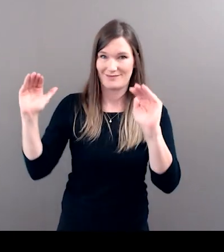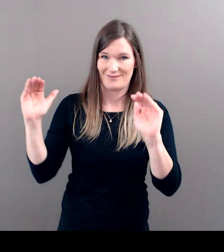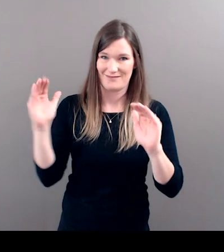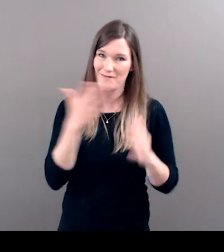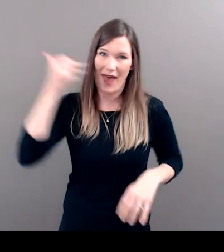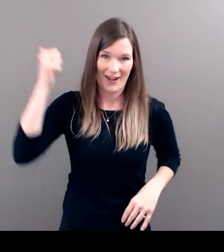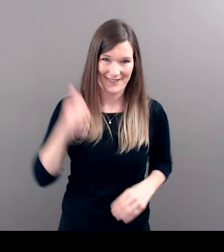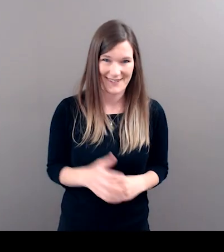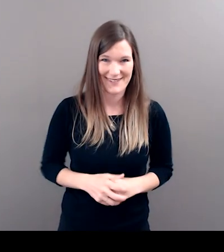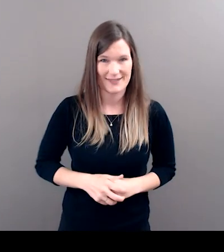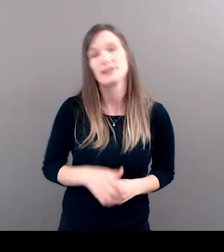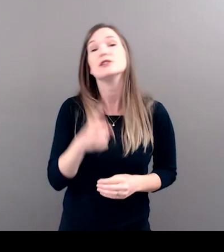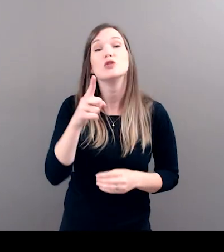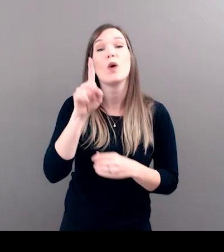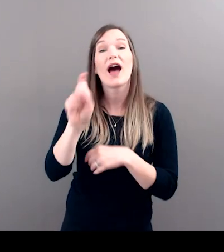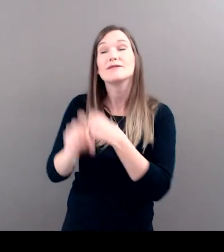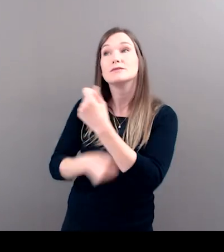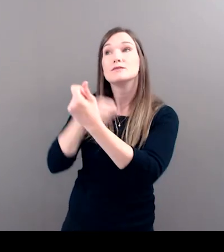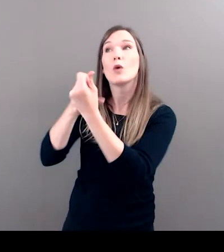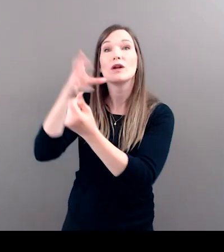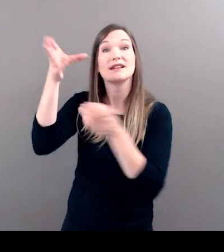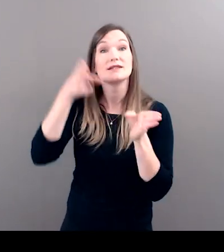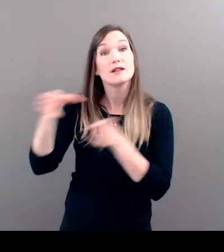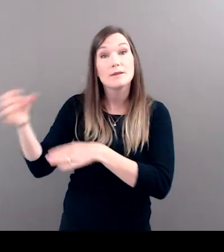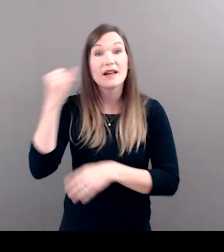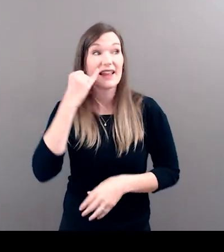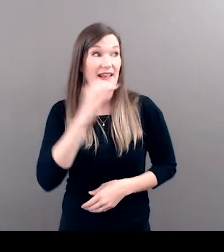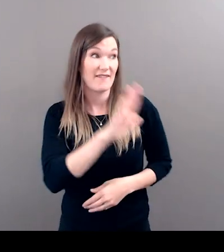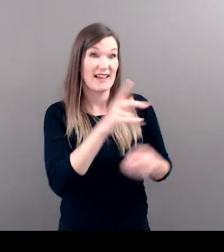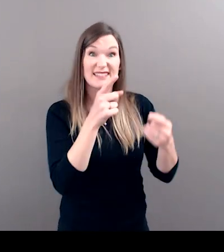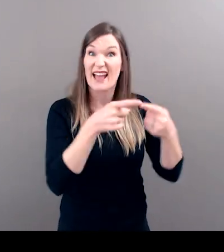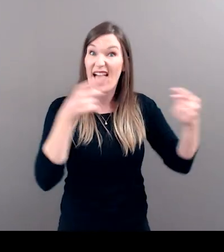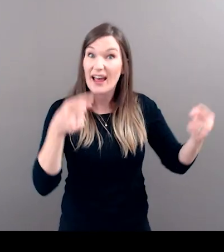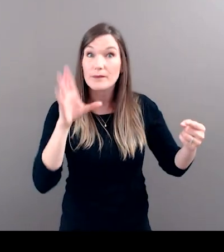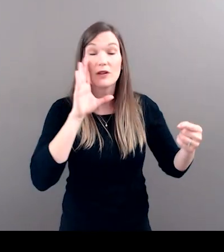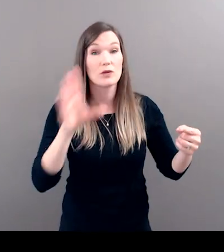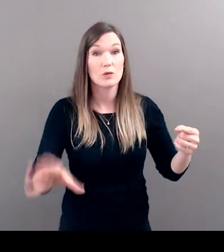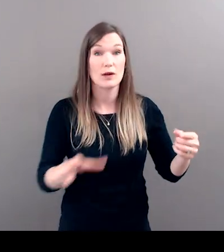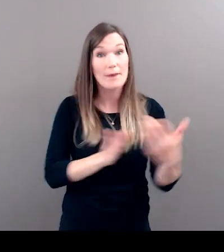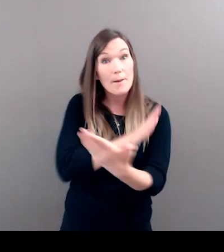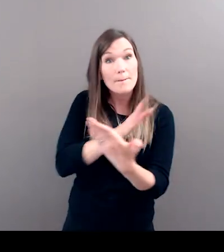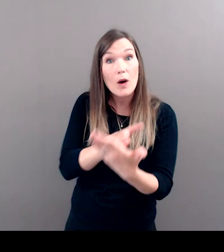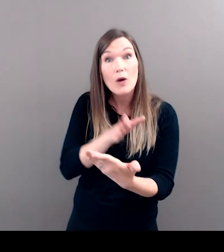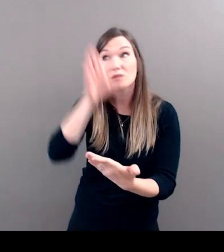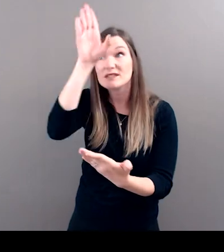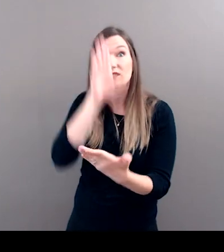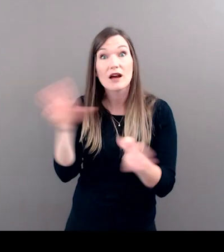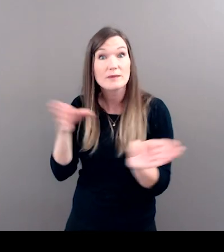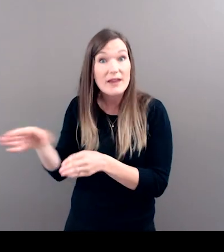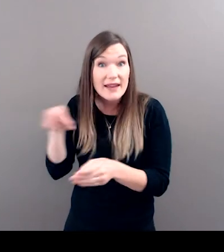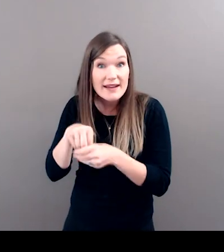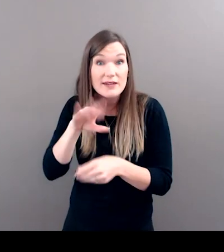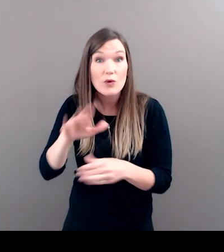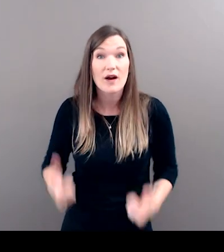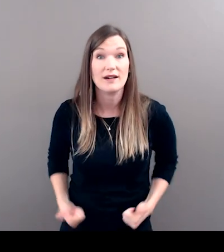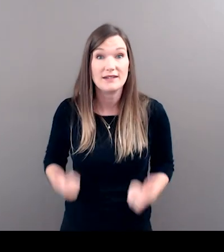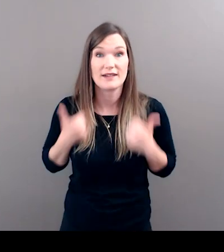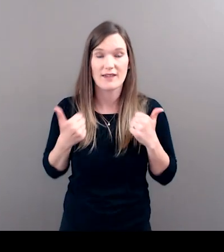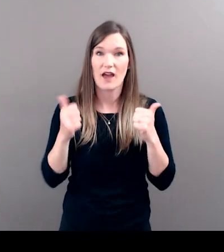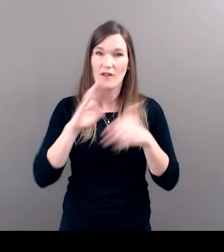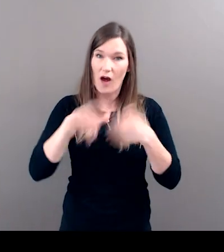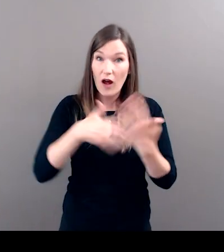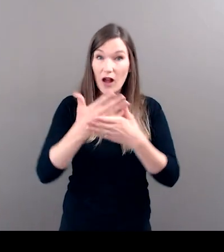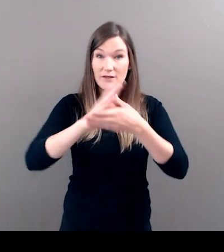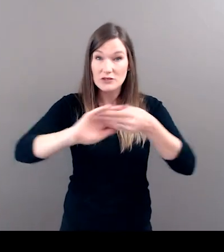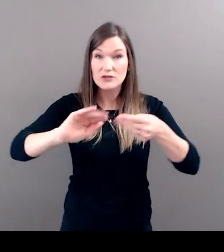God's agenda. And then if God's enemy is going to oppose God's agenda in your life, and then the plot of all those stories, because we're